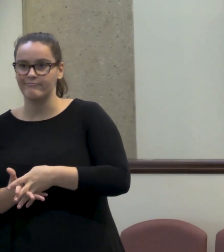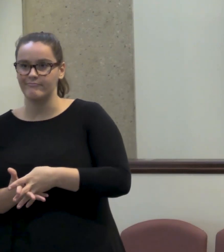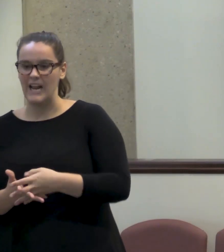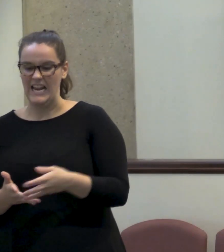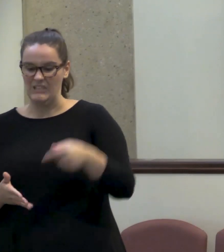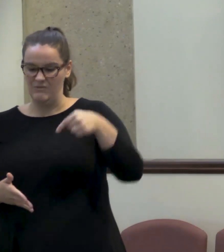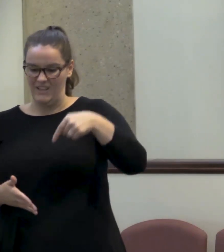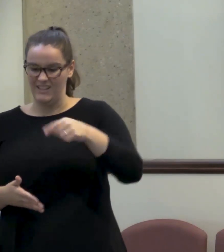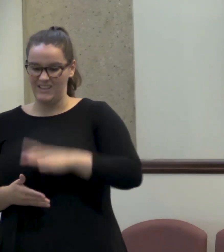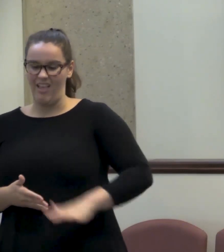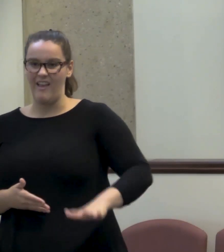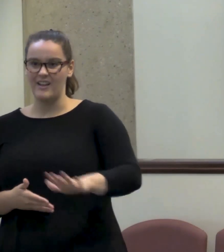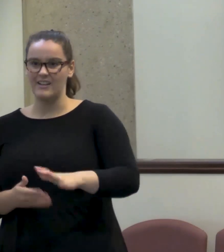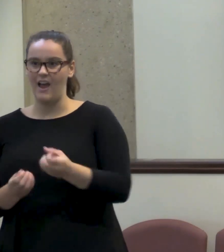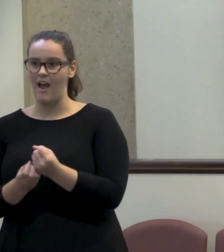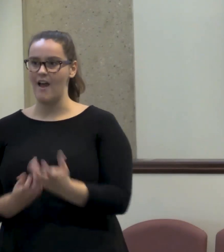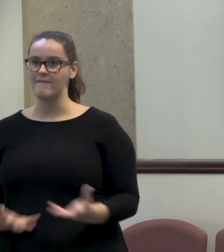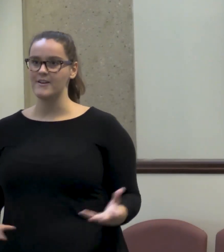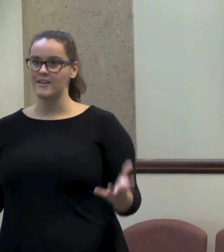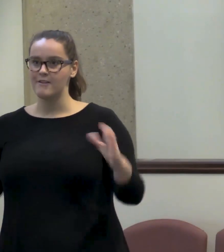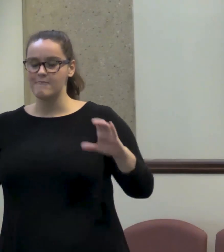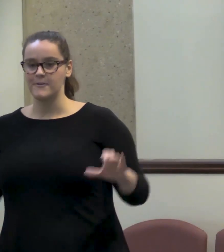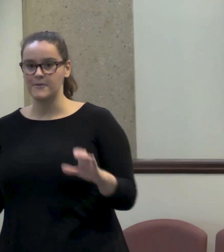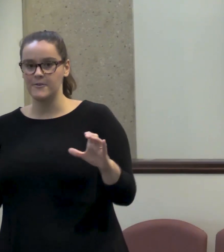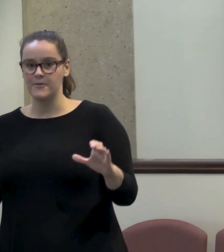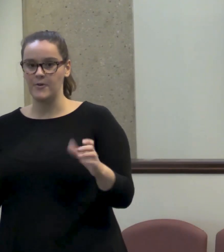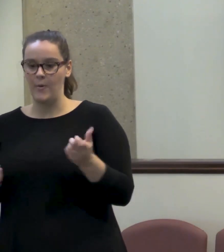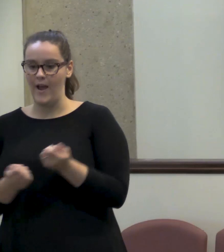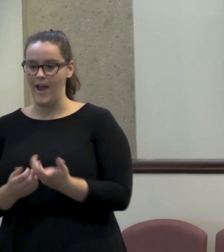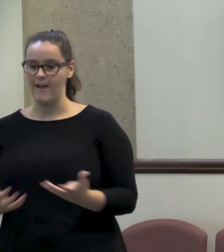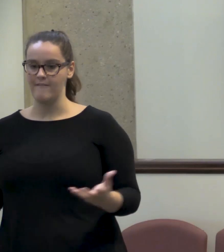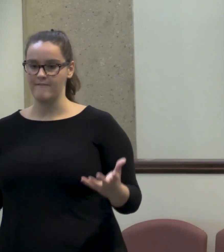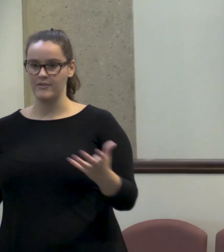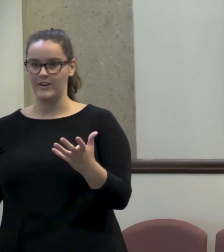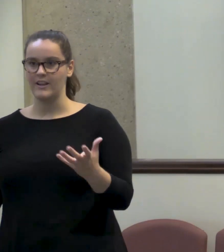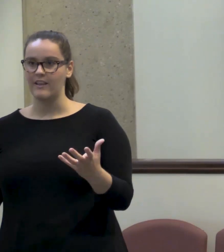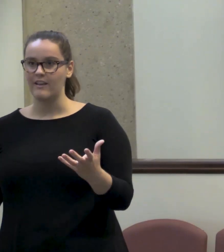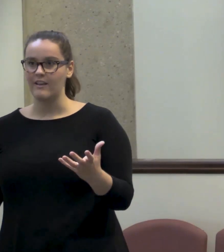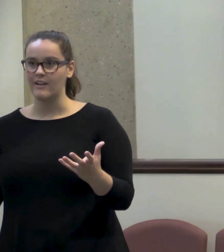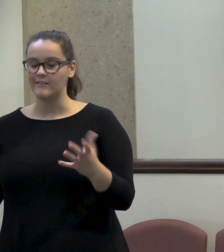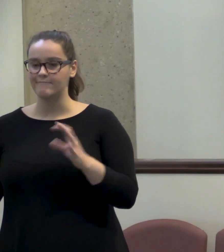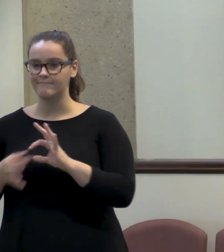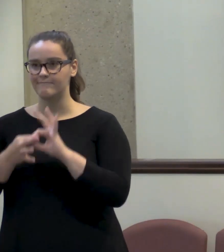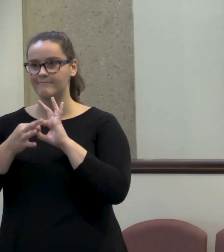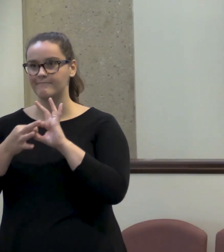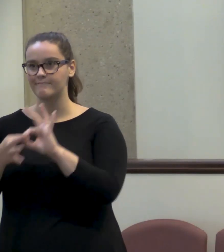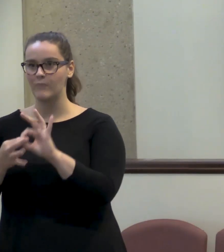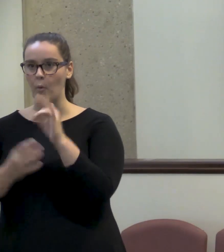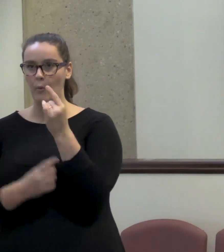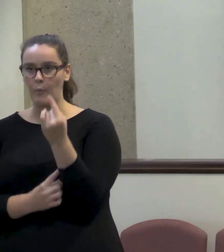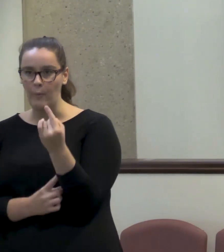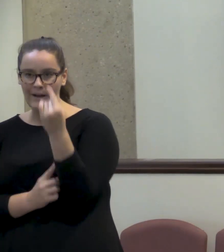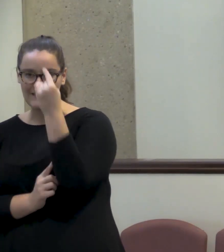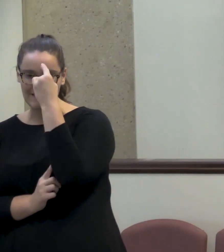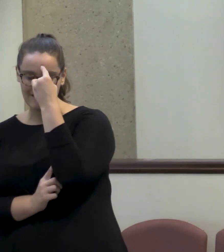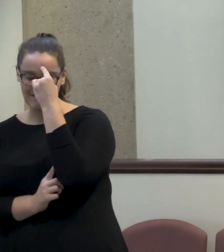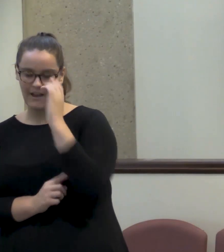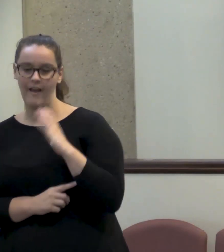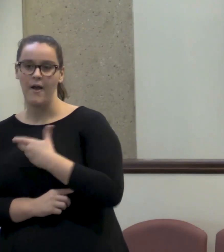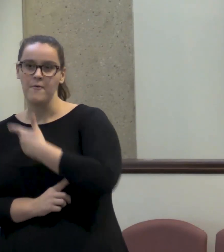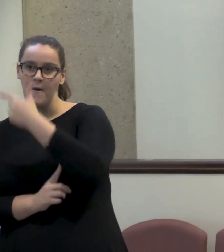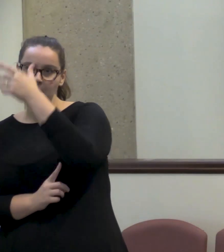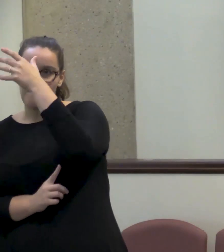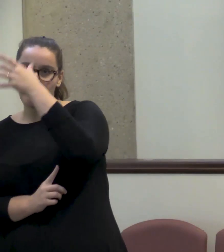And everything we do, every belief we have, every ceremony, it connects to one central idea, which is our Mother